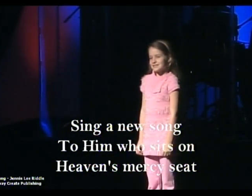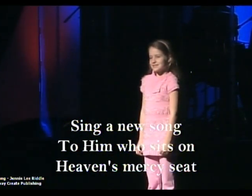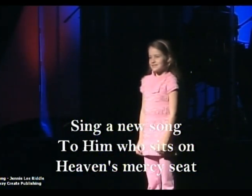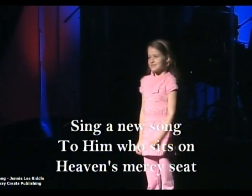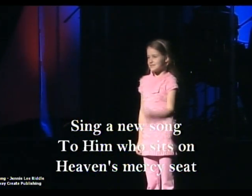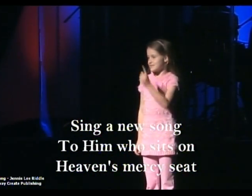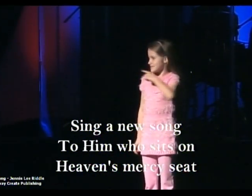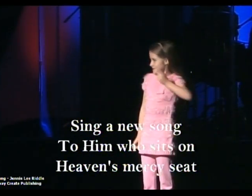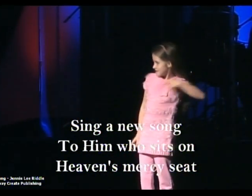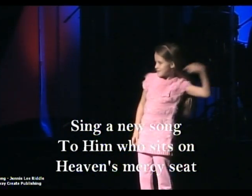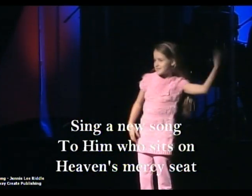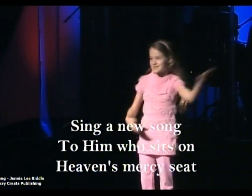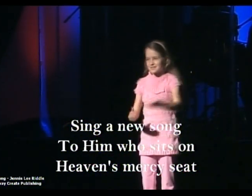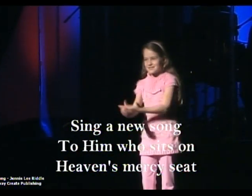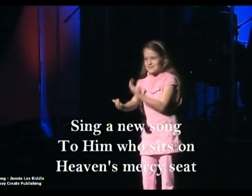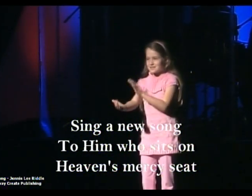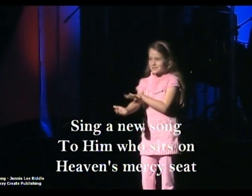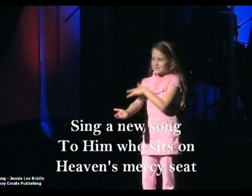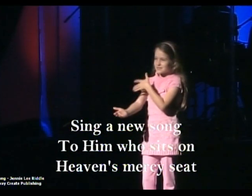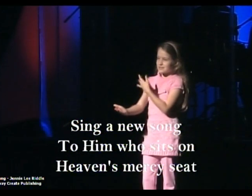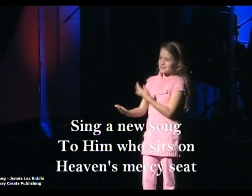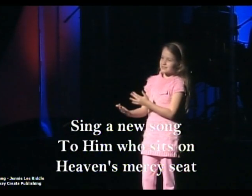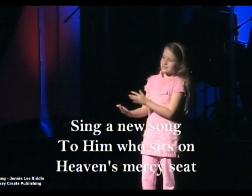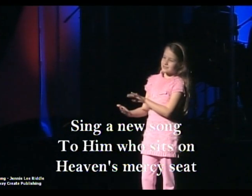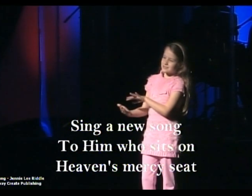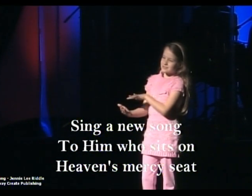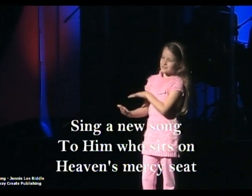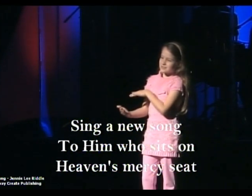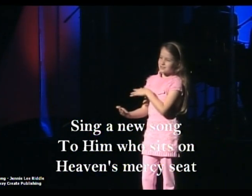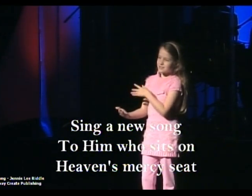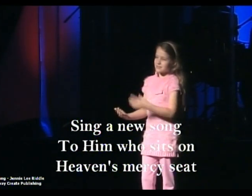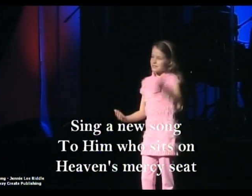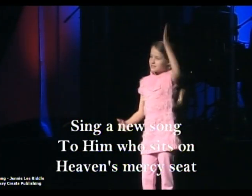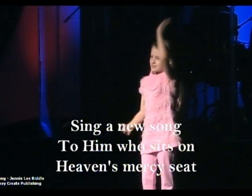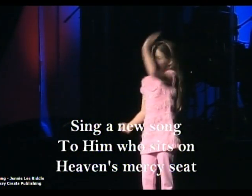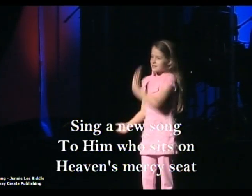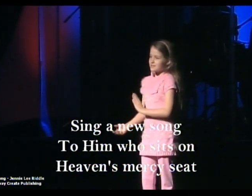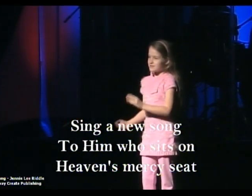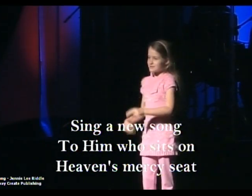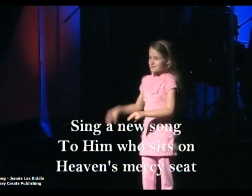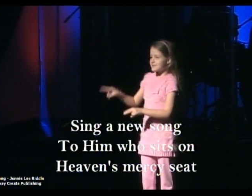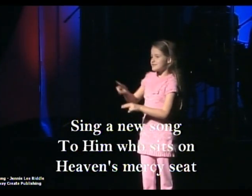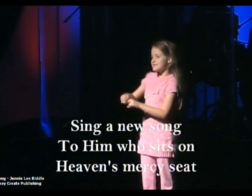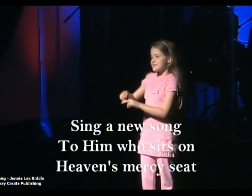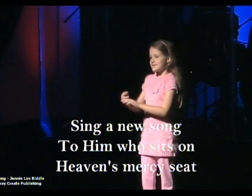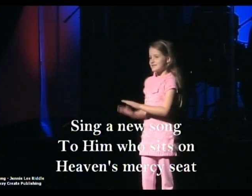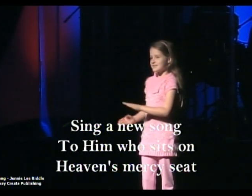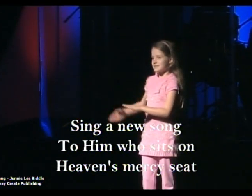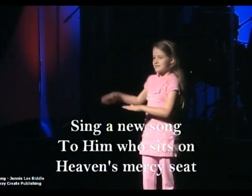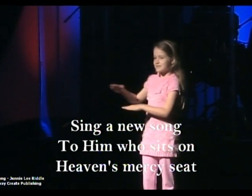Sing a new song to him who sits on